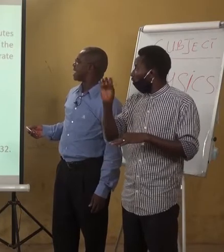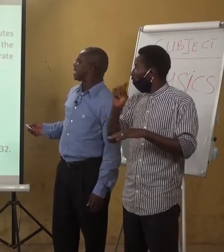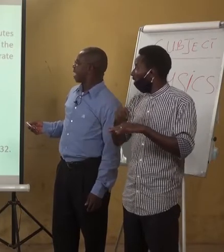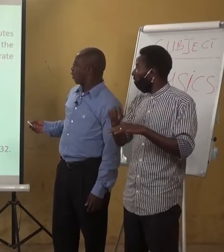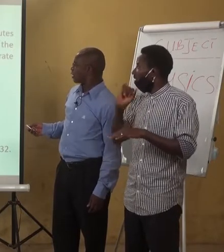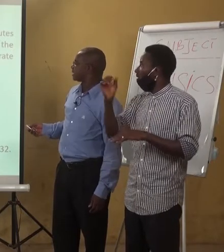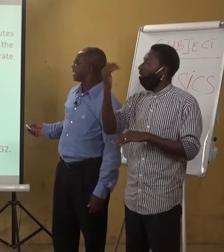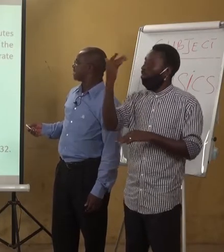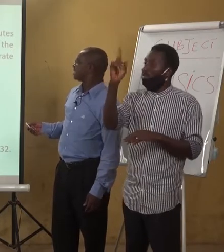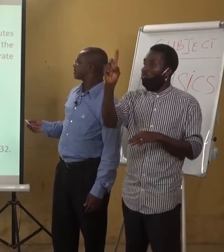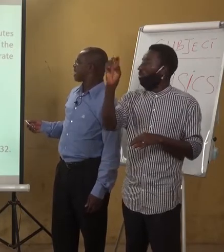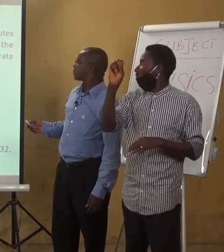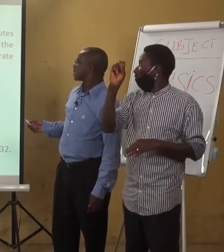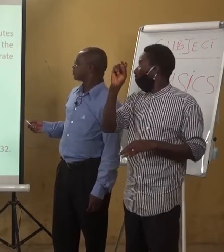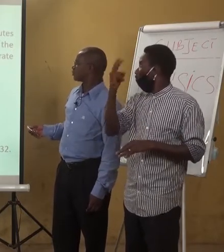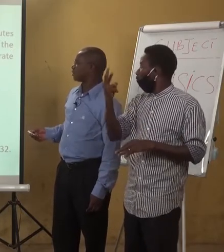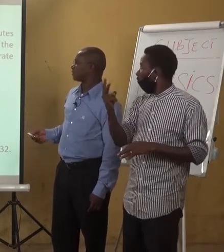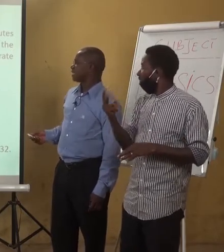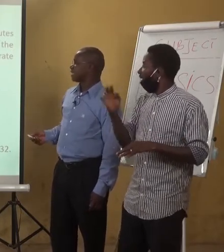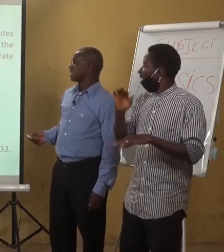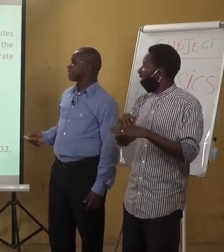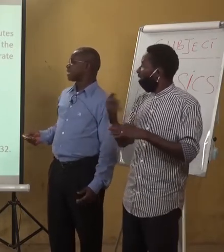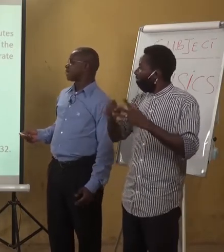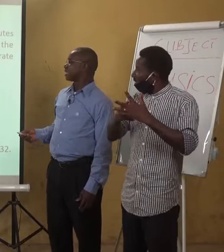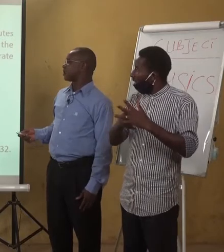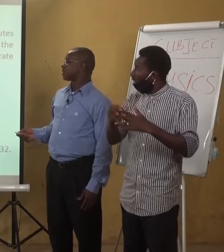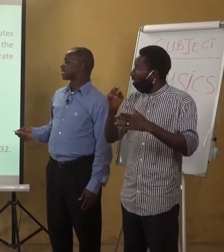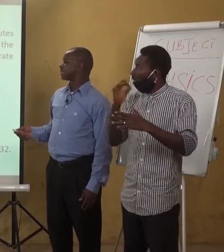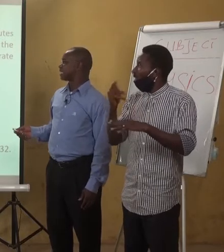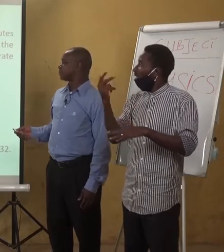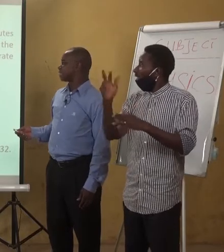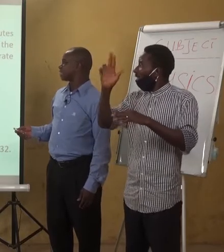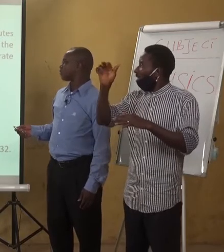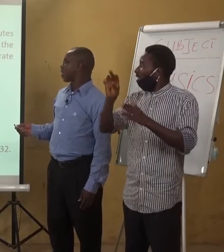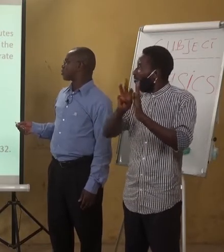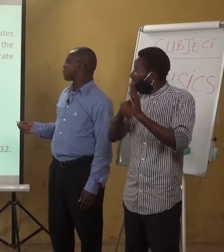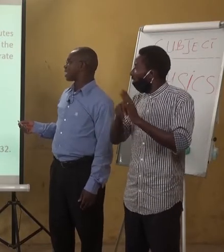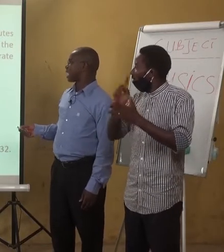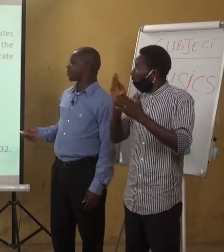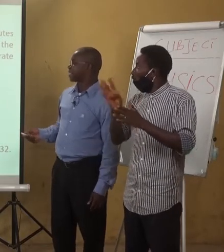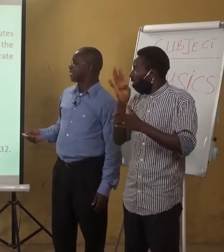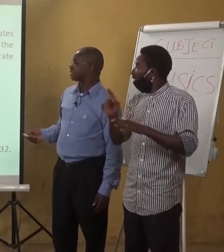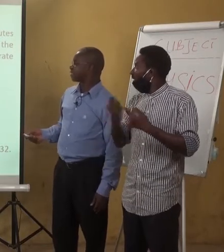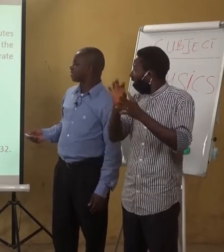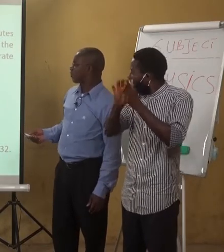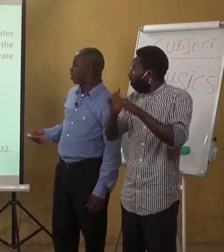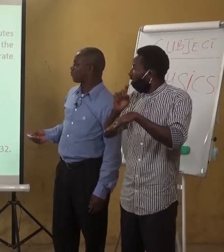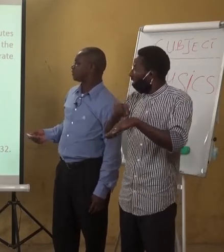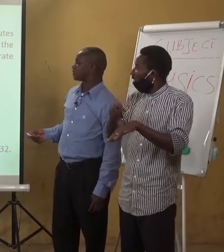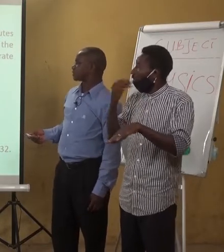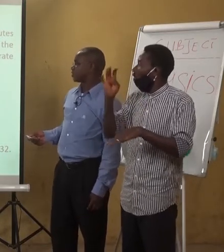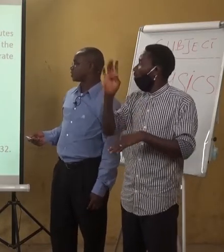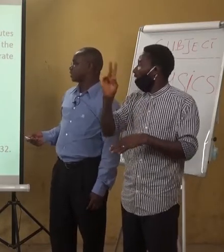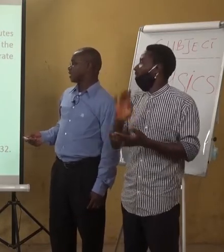present originally is 512. If at the beginning of the 13th minute, what would be the count rate